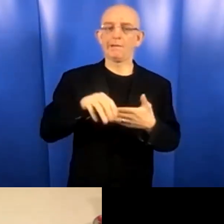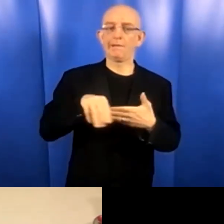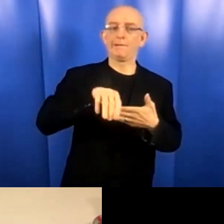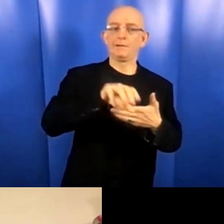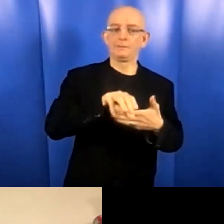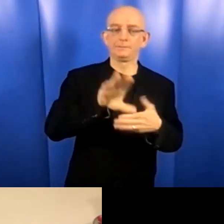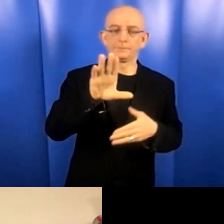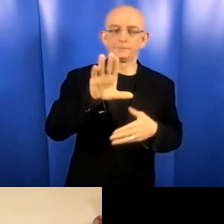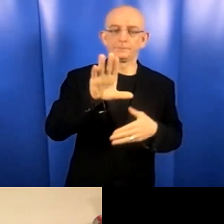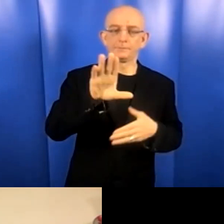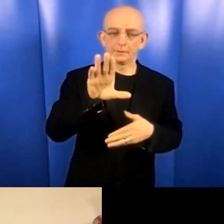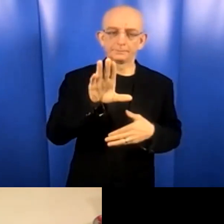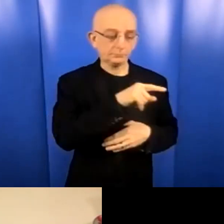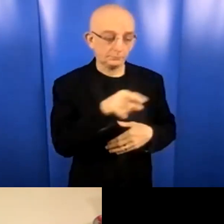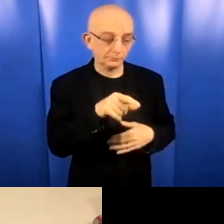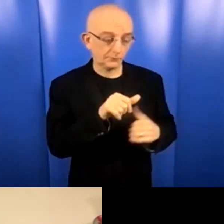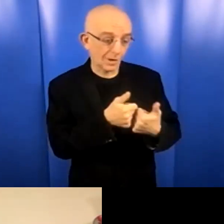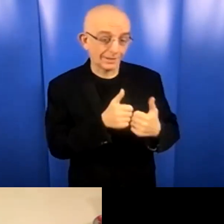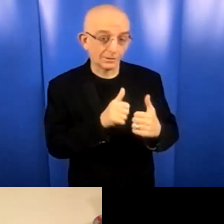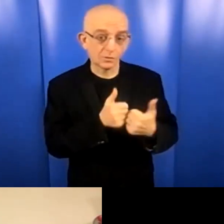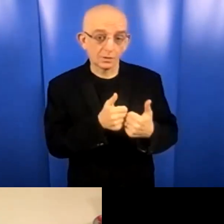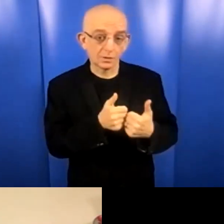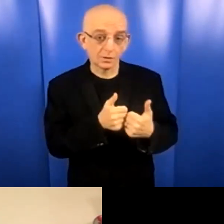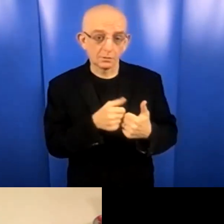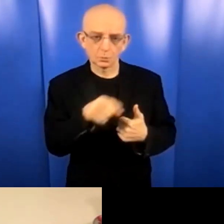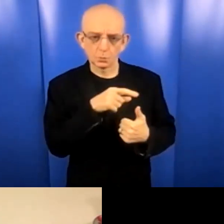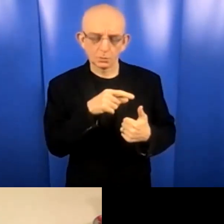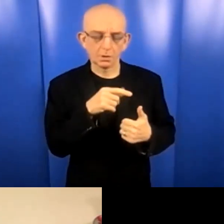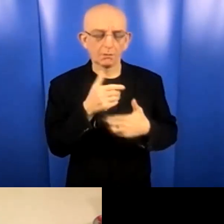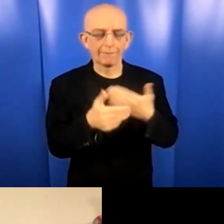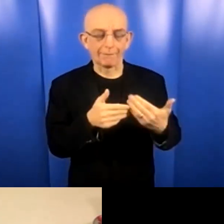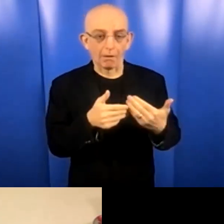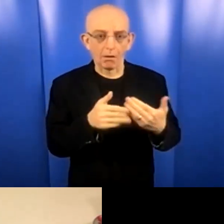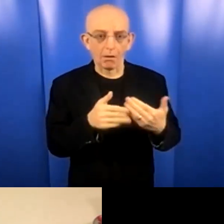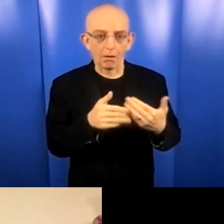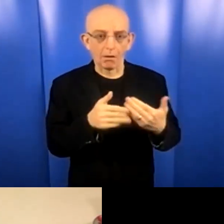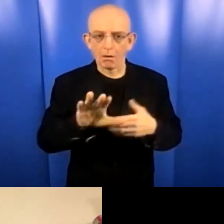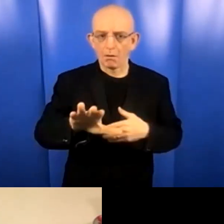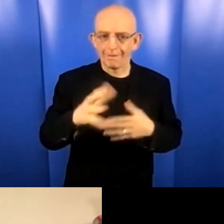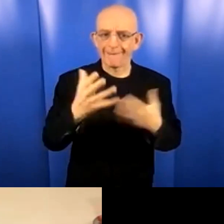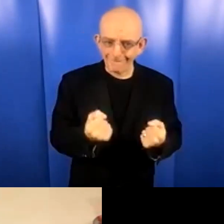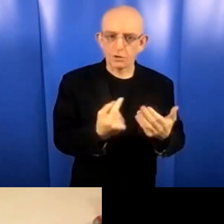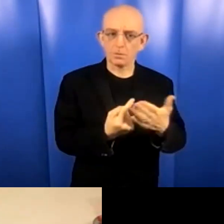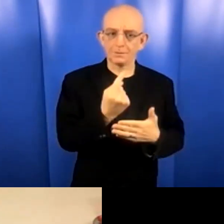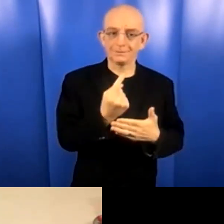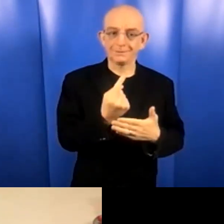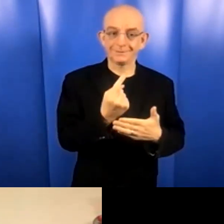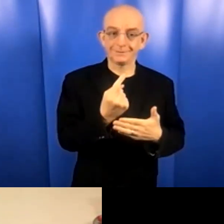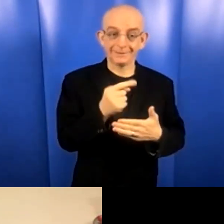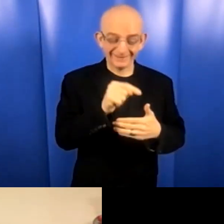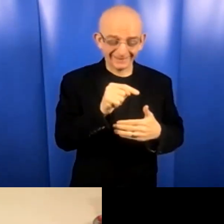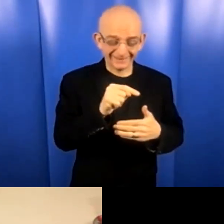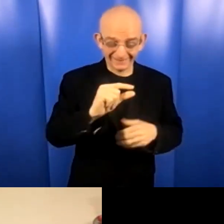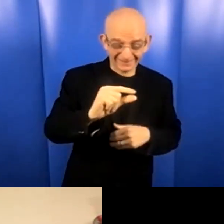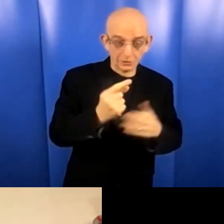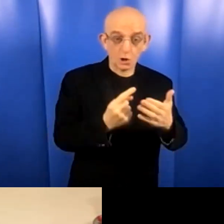And if we can use these limited opportunities that we have as a multiple and intersecting identities, we